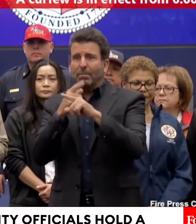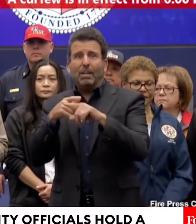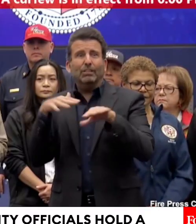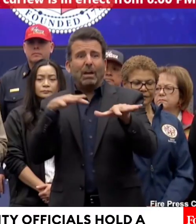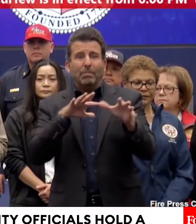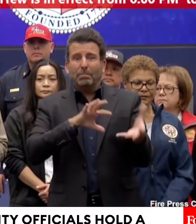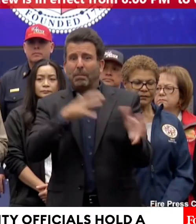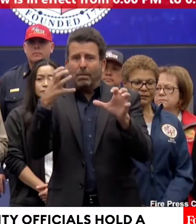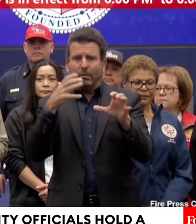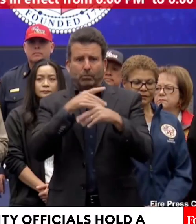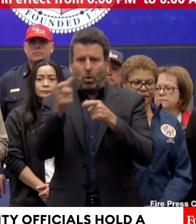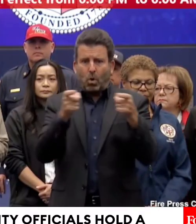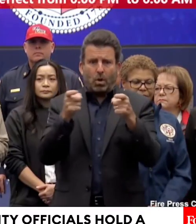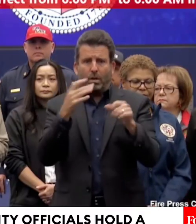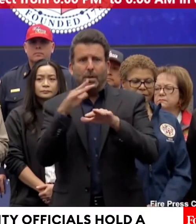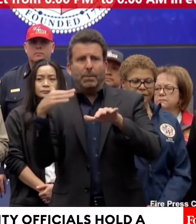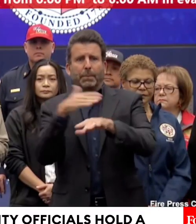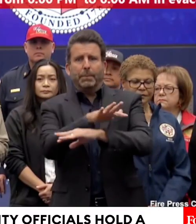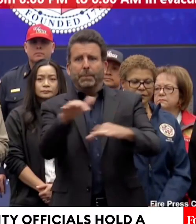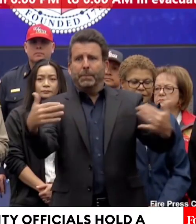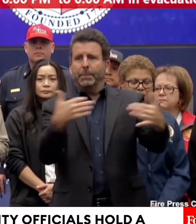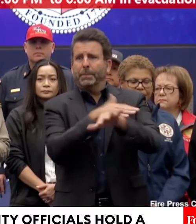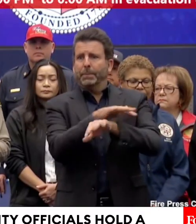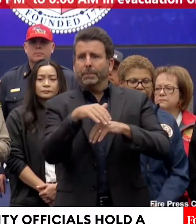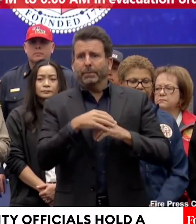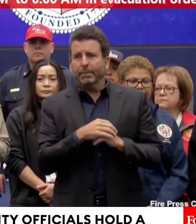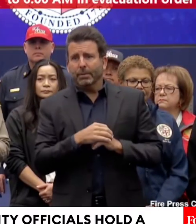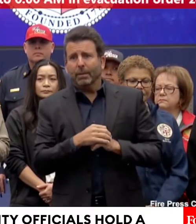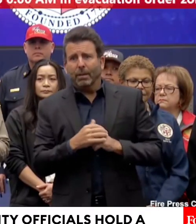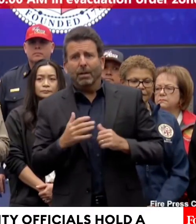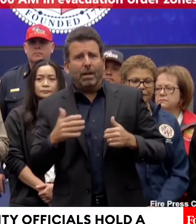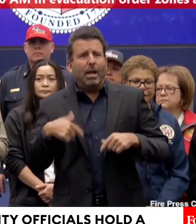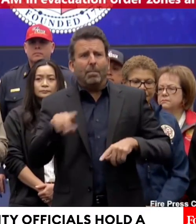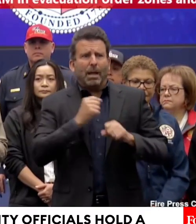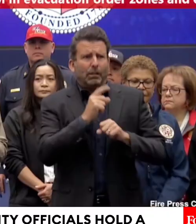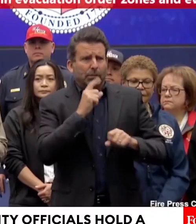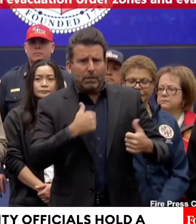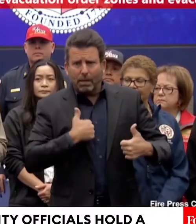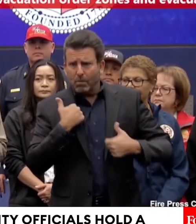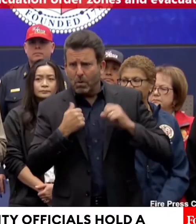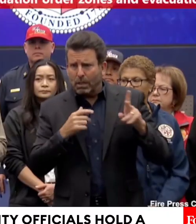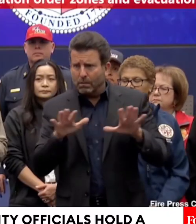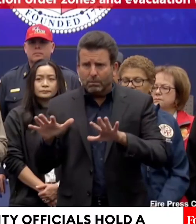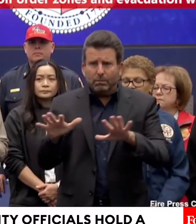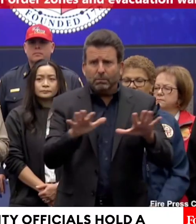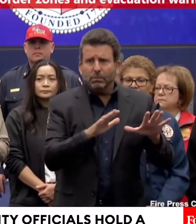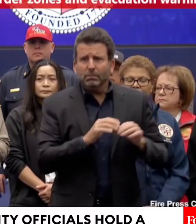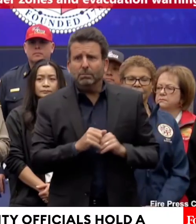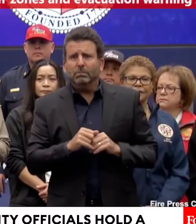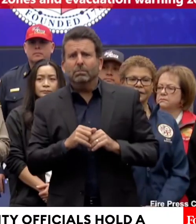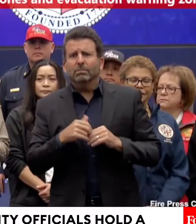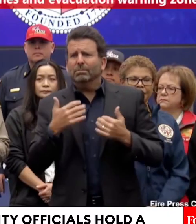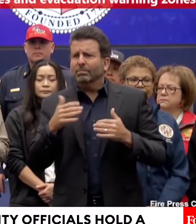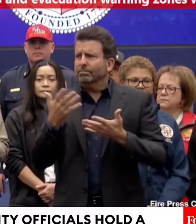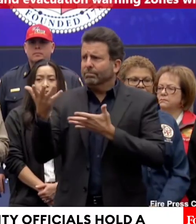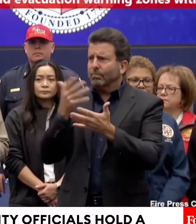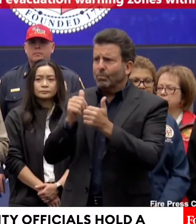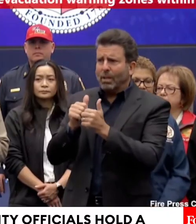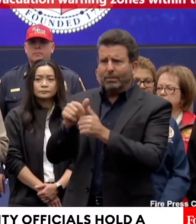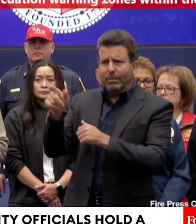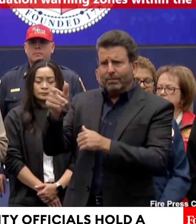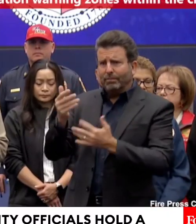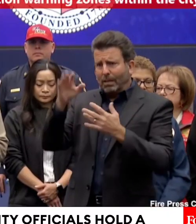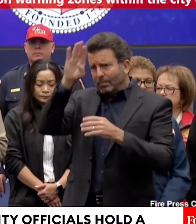welfare checks, evacuations as needed, requested by fire, and at times, when able to, escorts